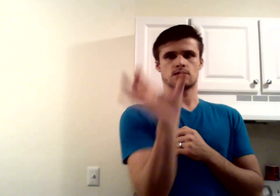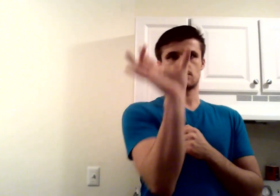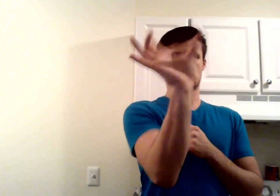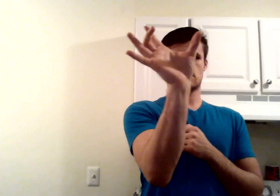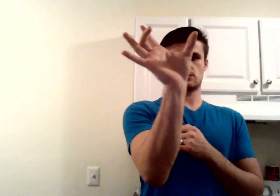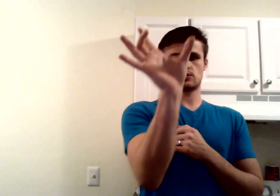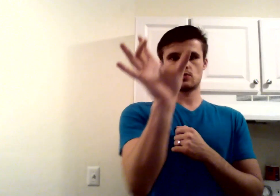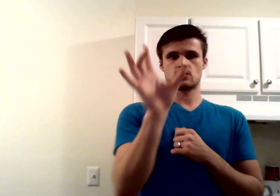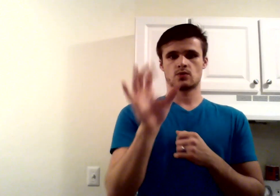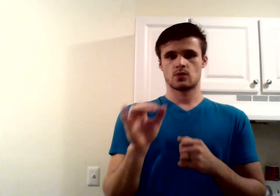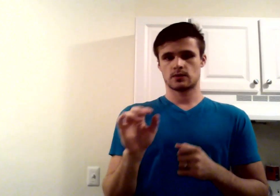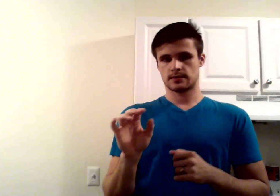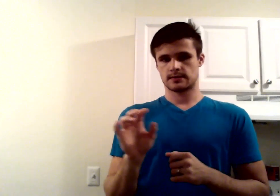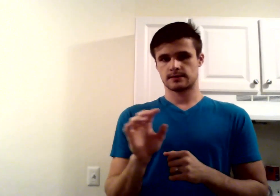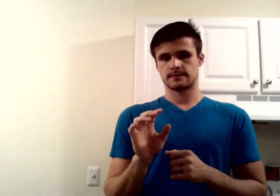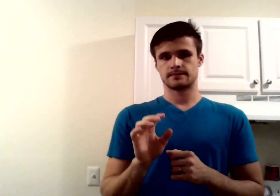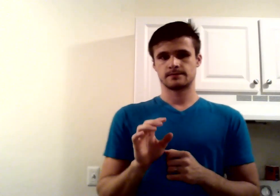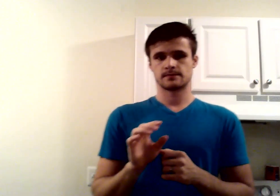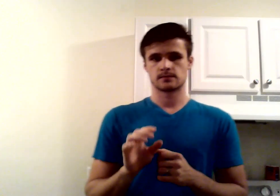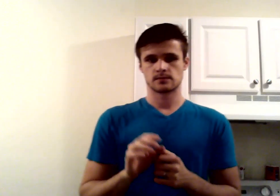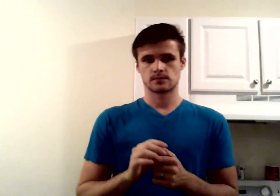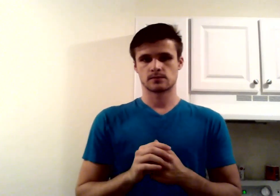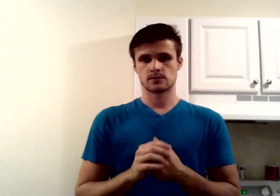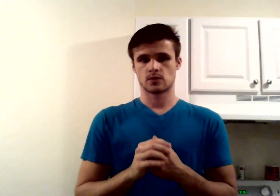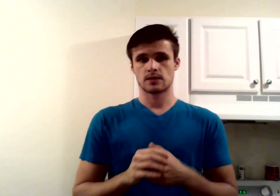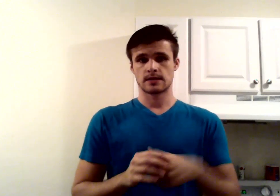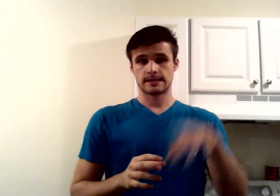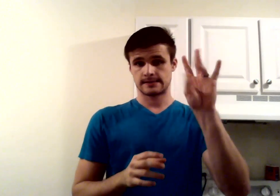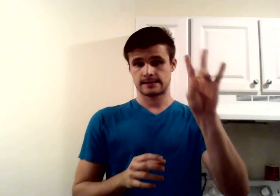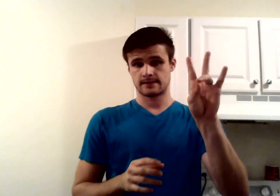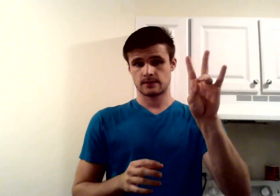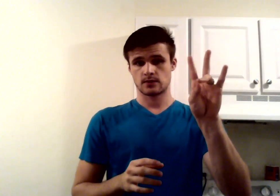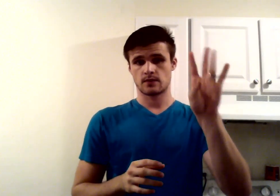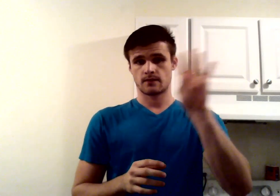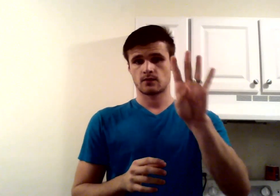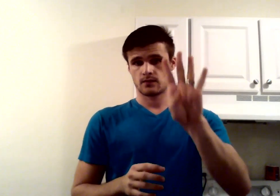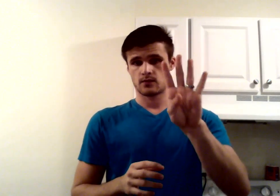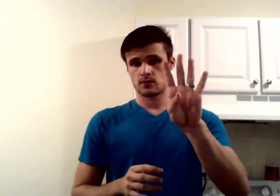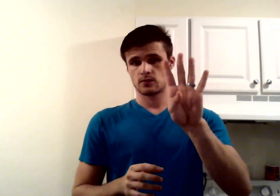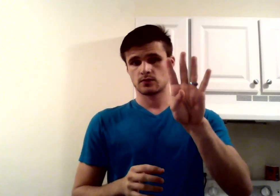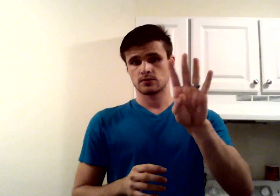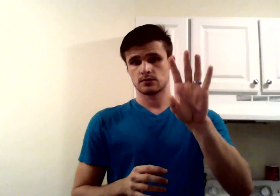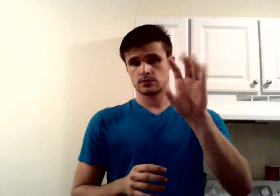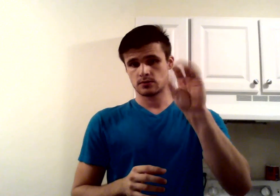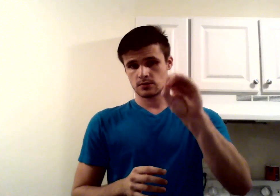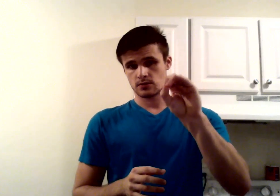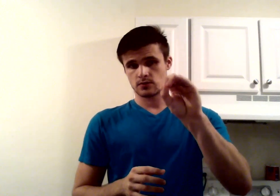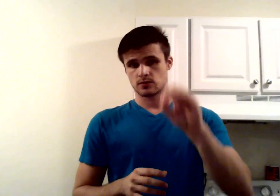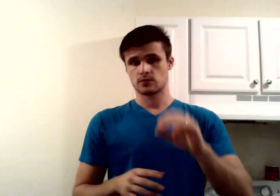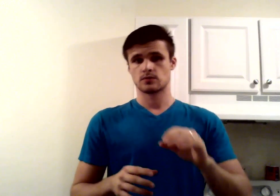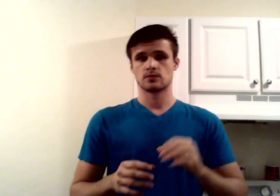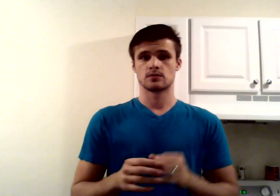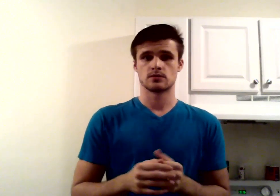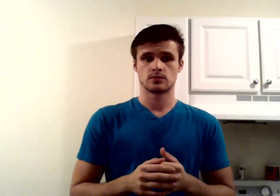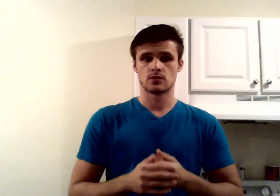4, and instead of 0, we write 2, so we add 2. If it would be 7,442 here, we would write here